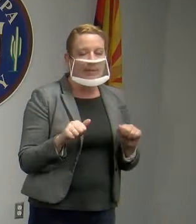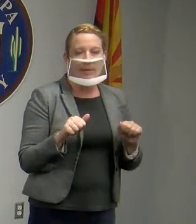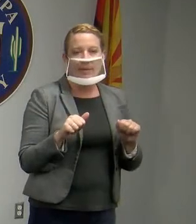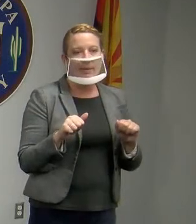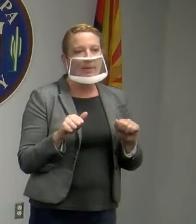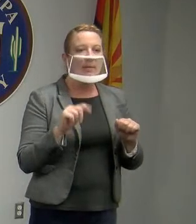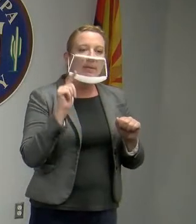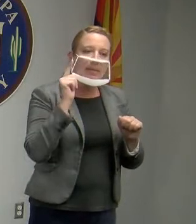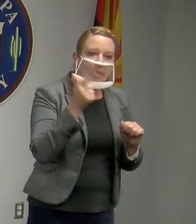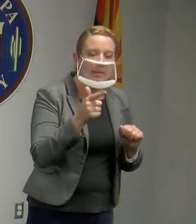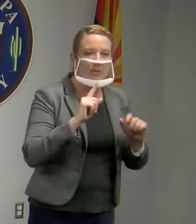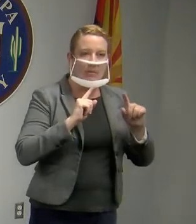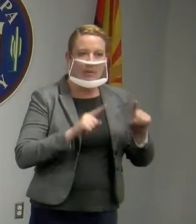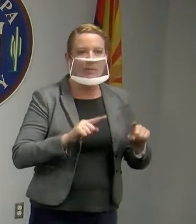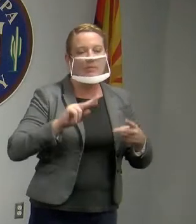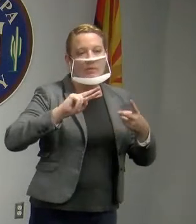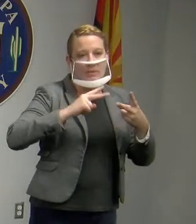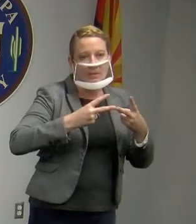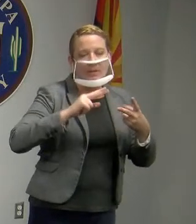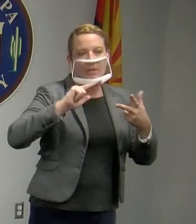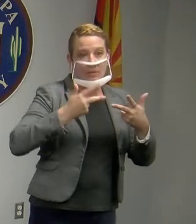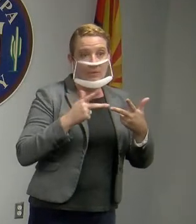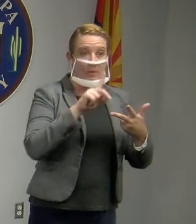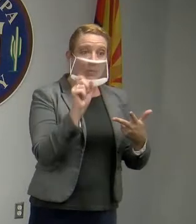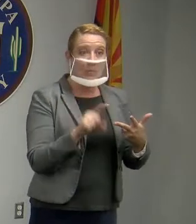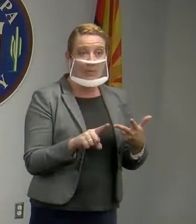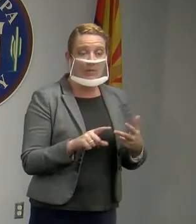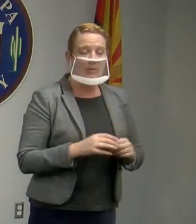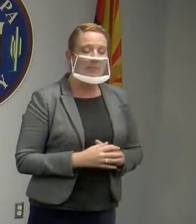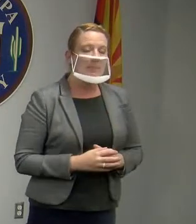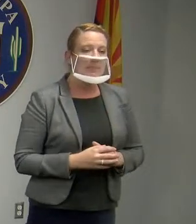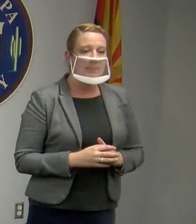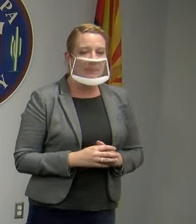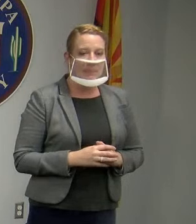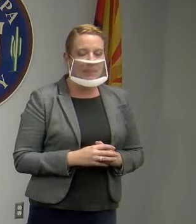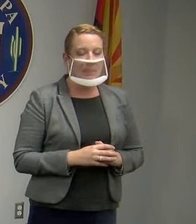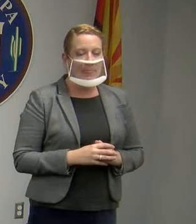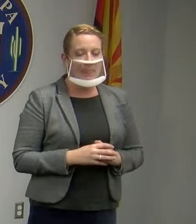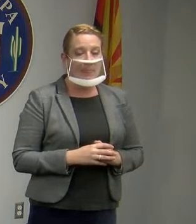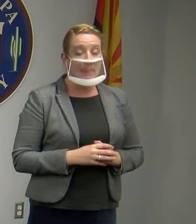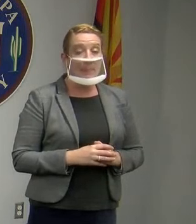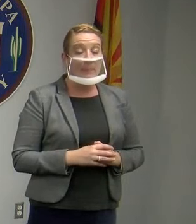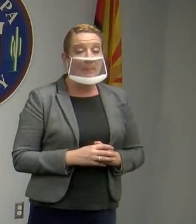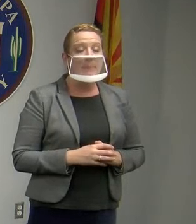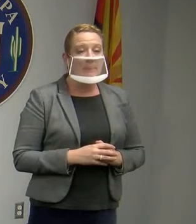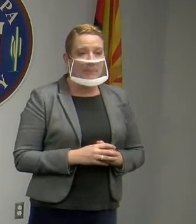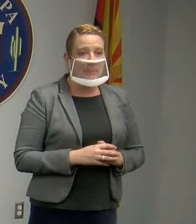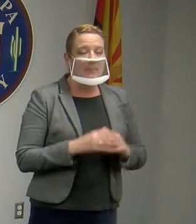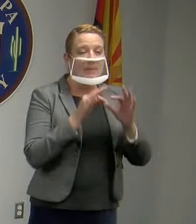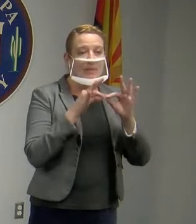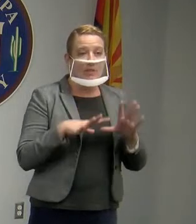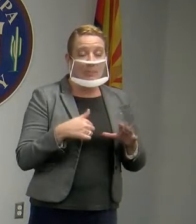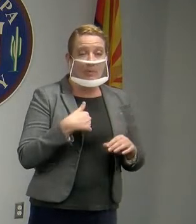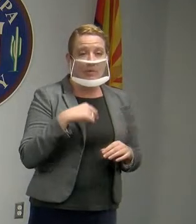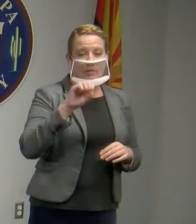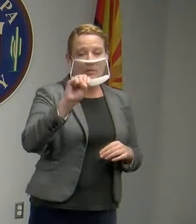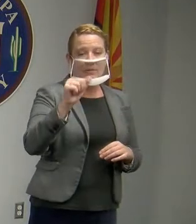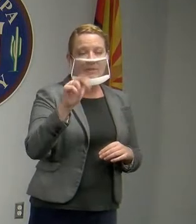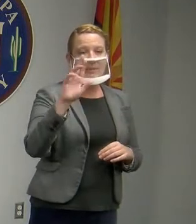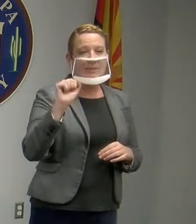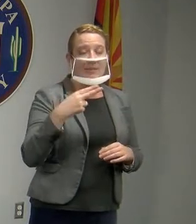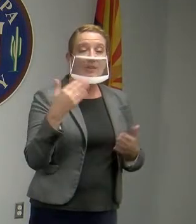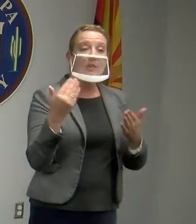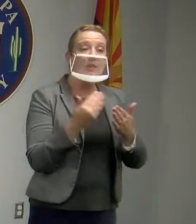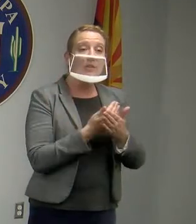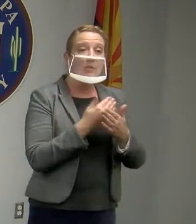and third questions. So we'll do our best to get with you there. So finally, our interpreter, Sarah, has a new clear